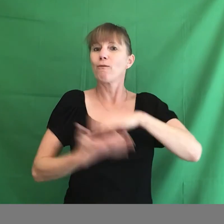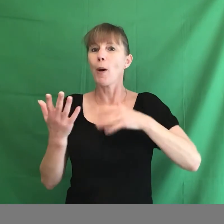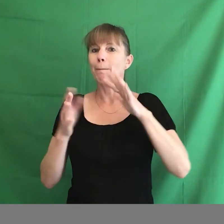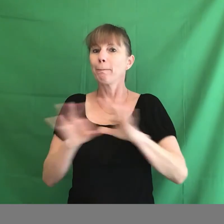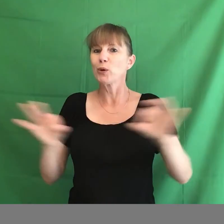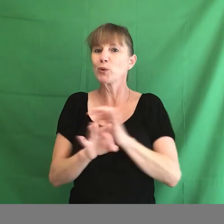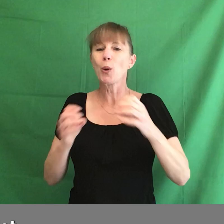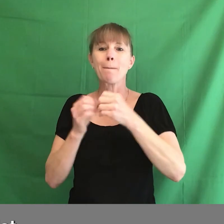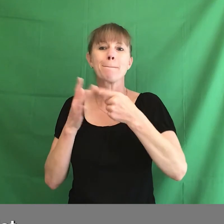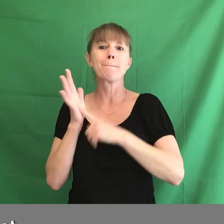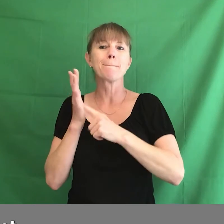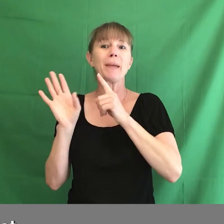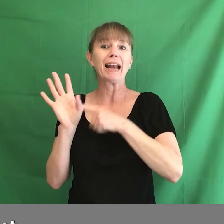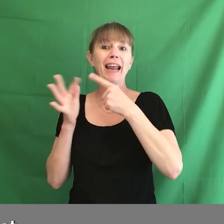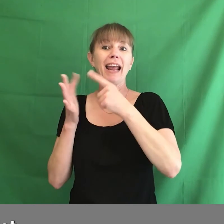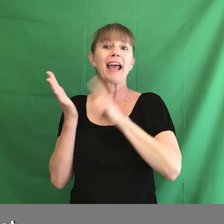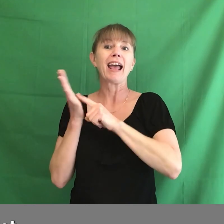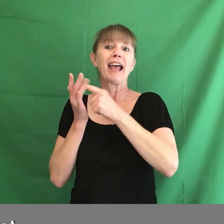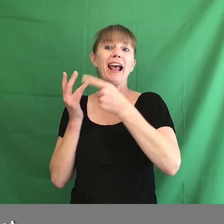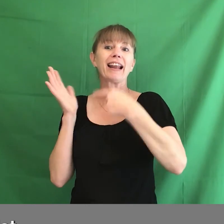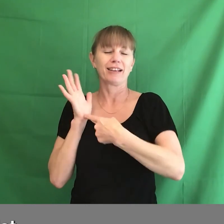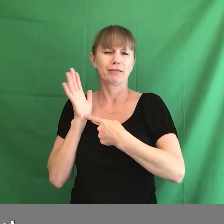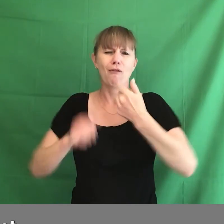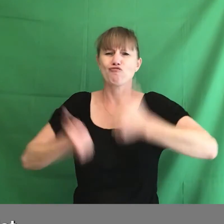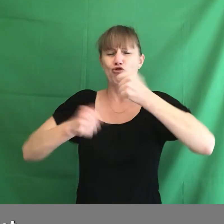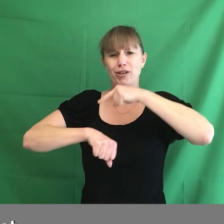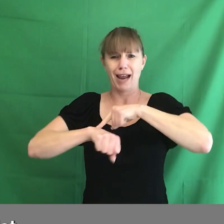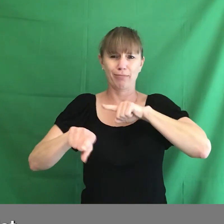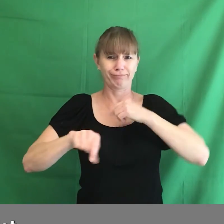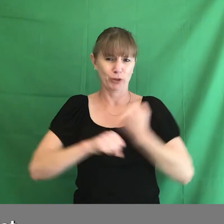learn Expressing Yourself from Billy Elliot and having a great